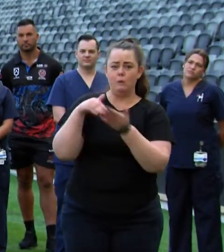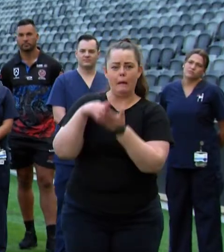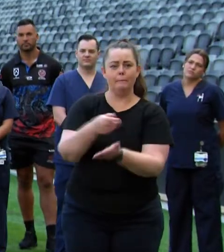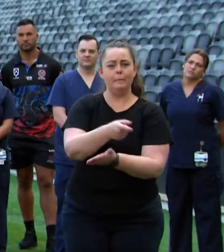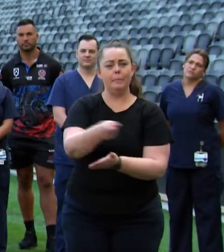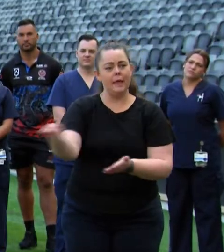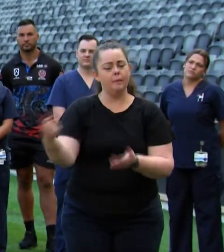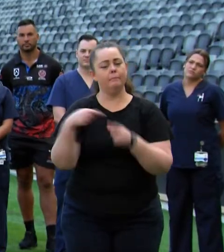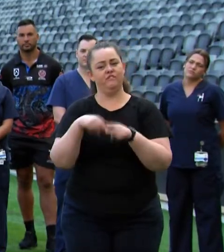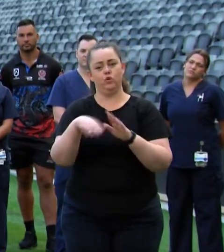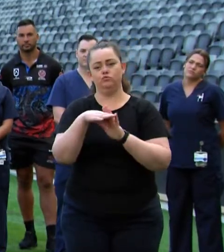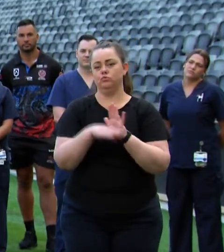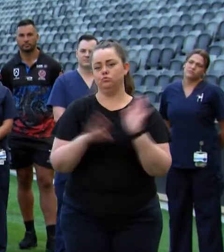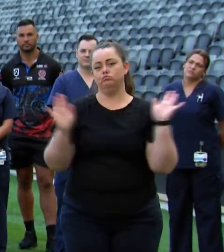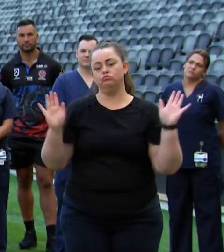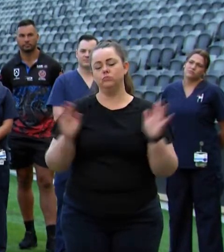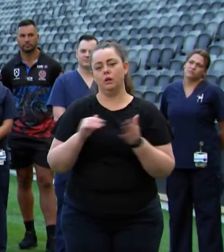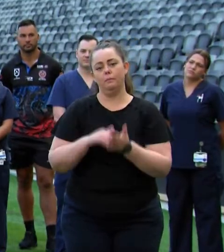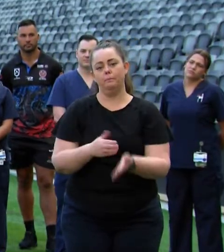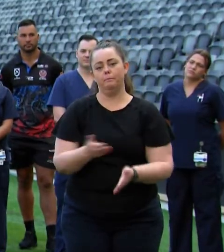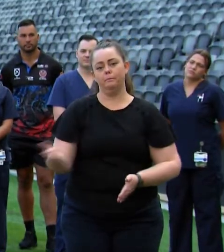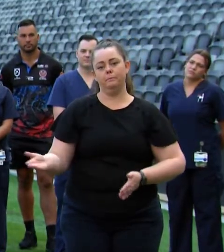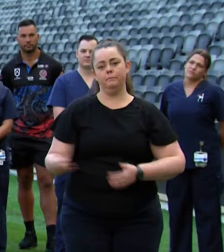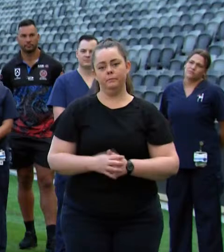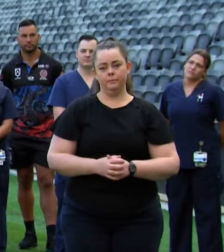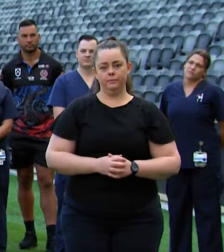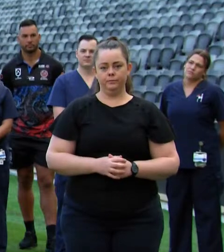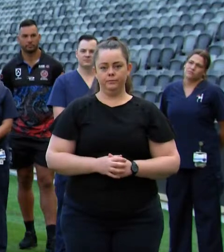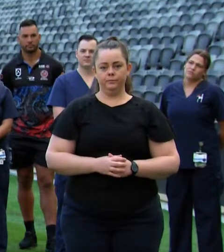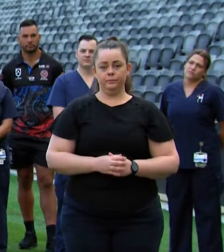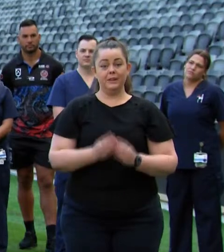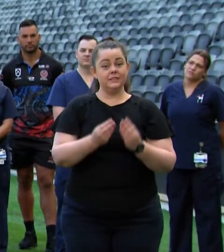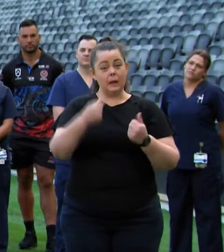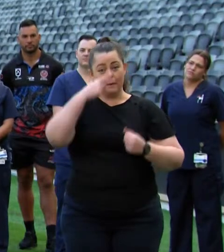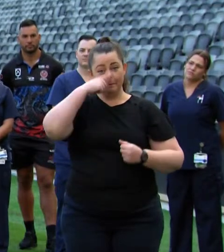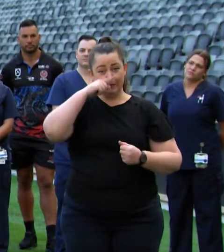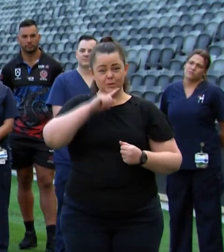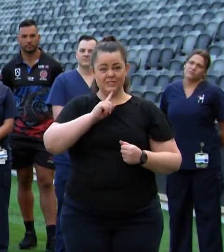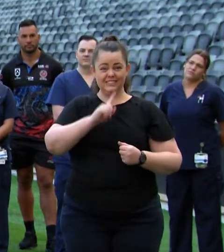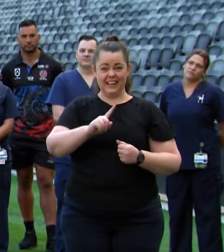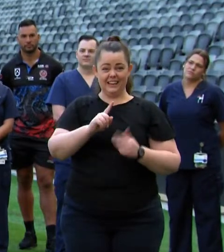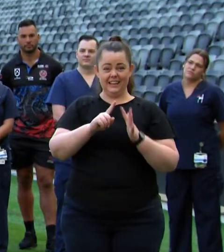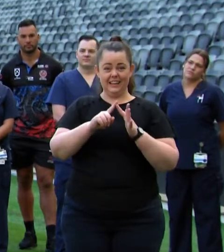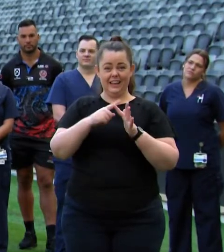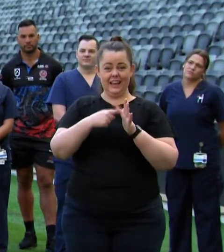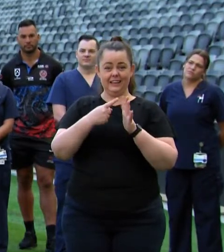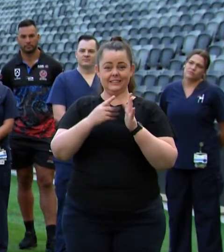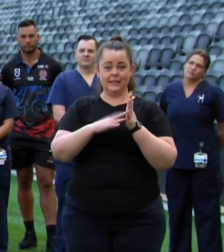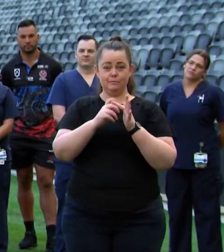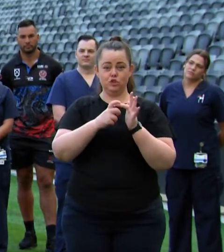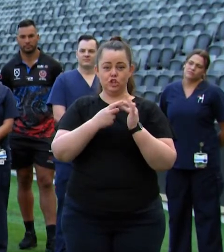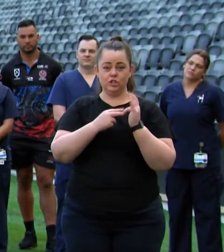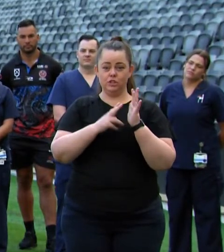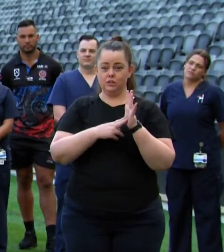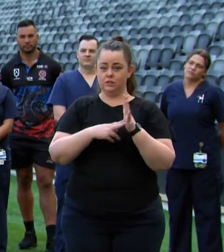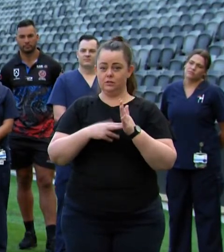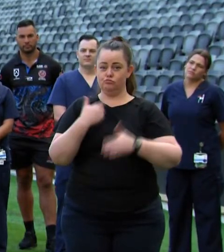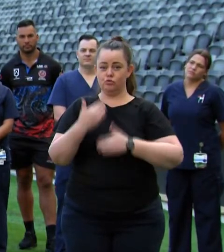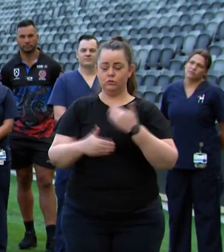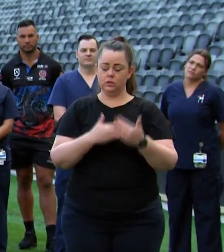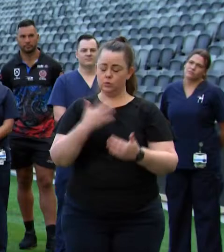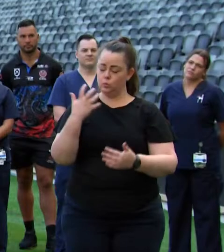talking to a number of the people. The exemption process has proved really difficult. There was a